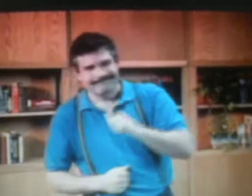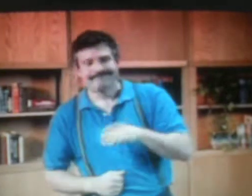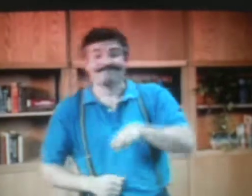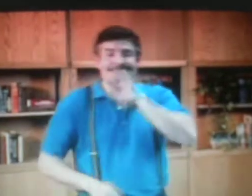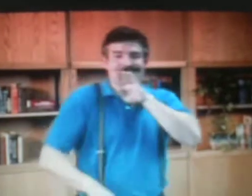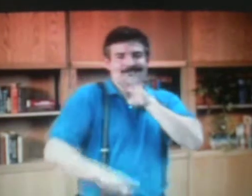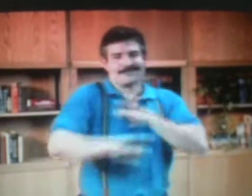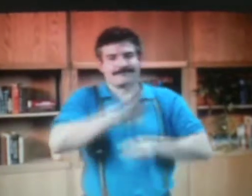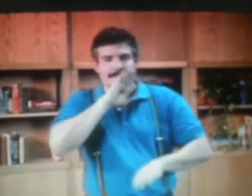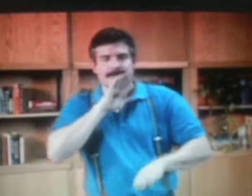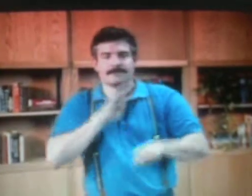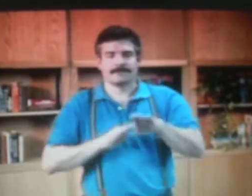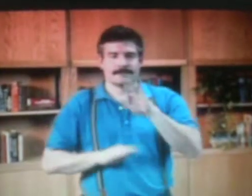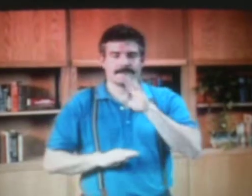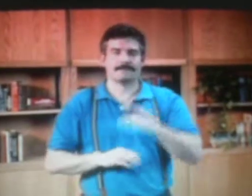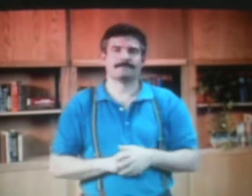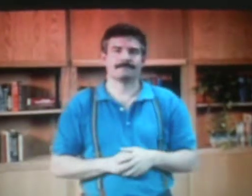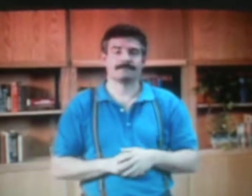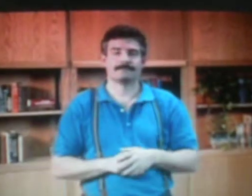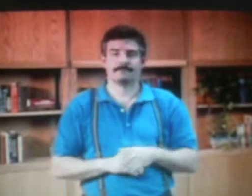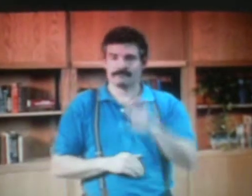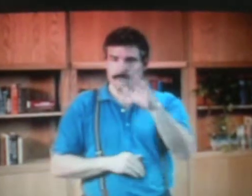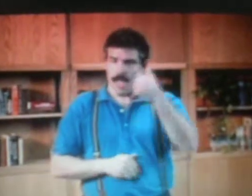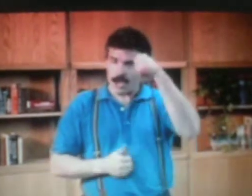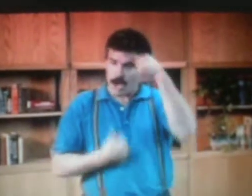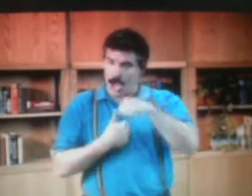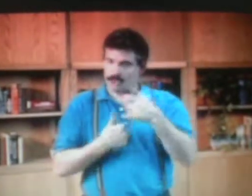And there was a lot of mistakes, and I got really frustrated.